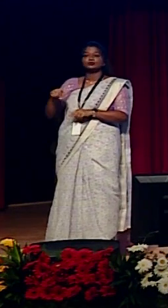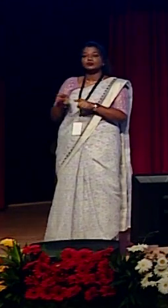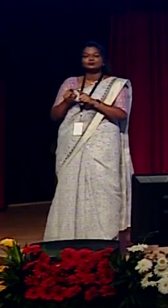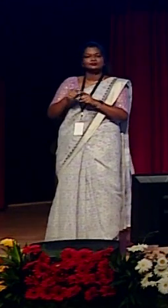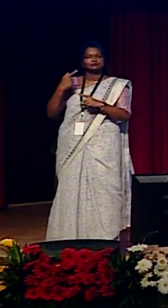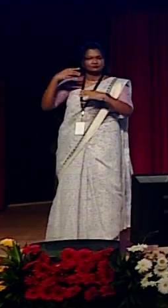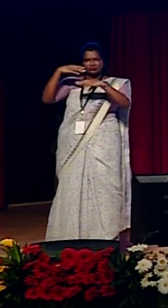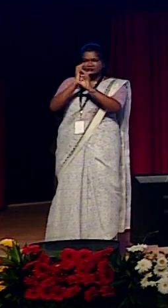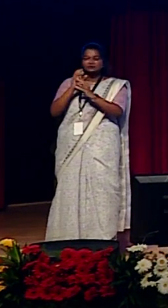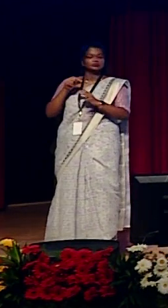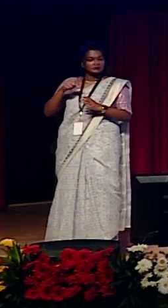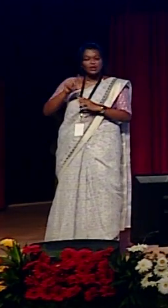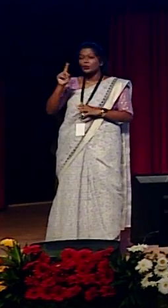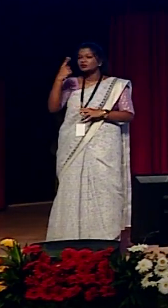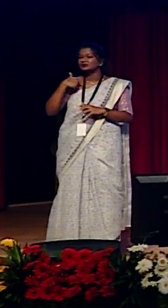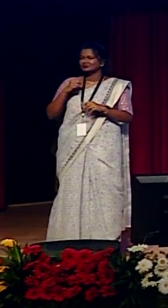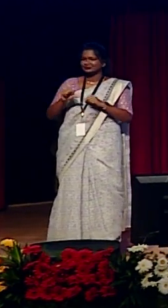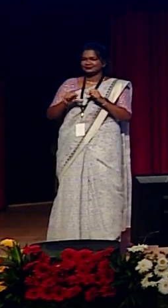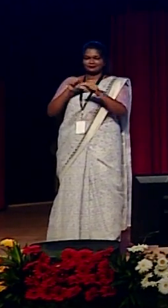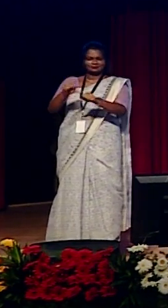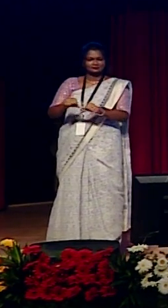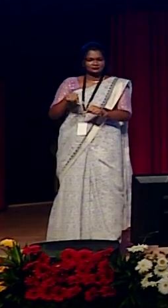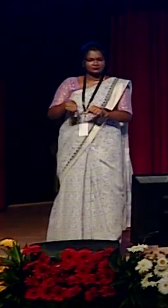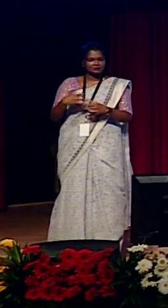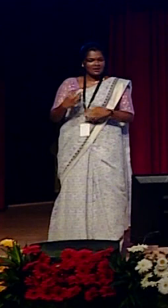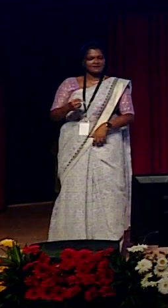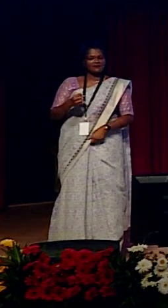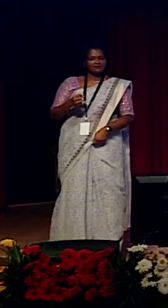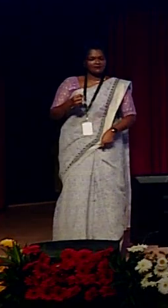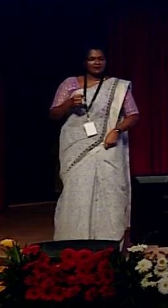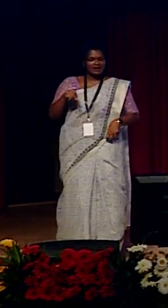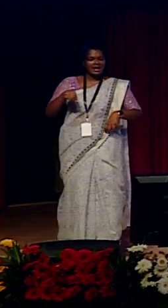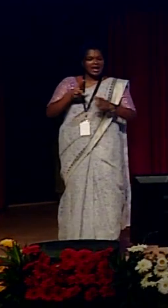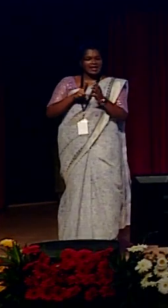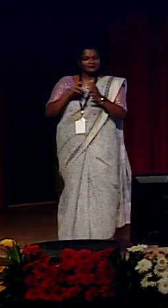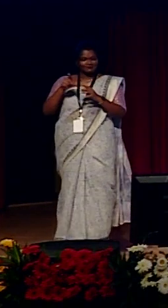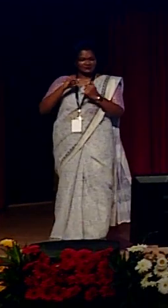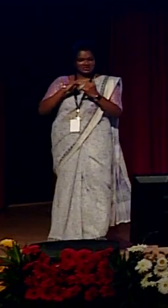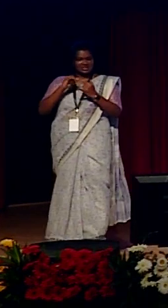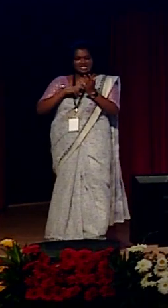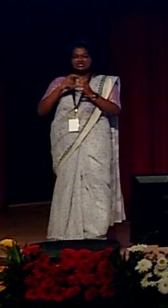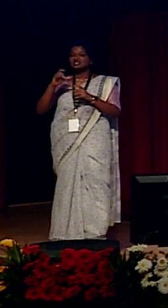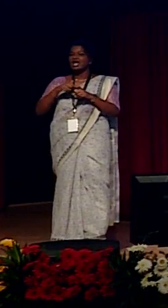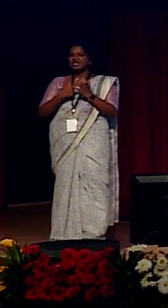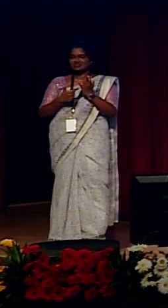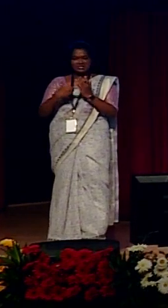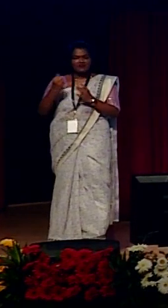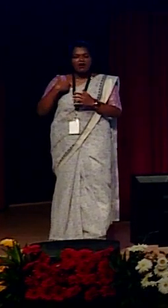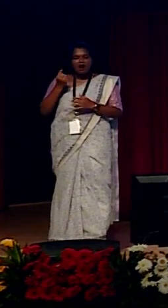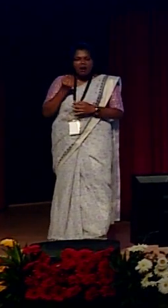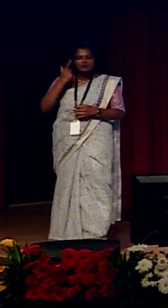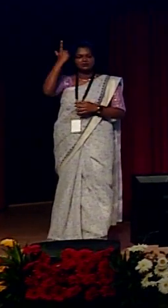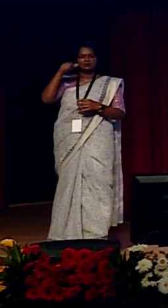for improvement. So as a first step, we wanted to do analysis of NCRT experiments to understand the